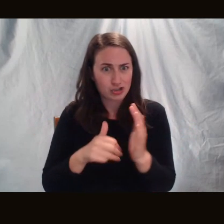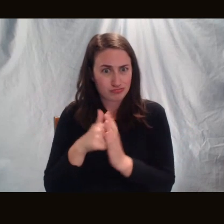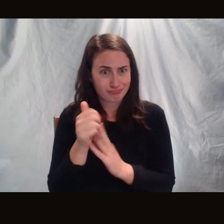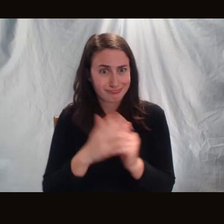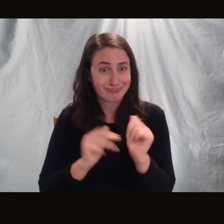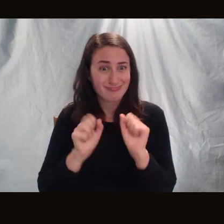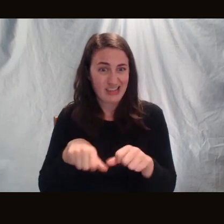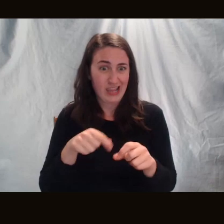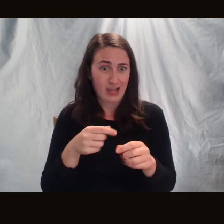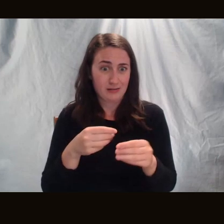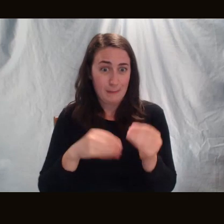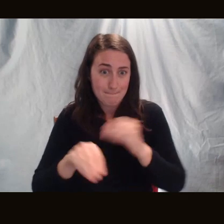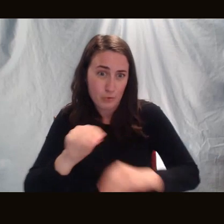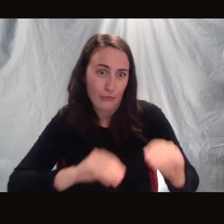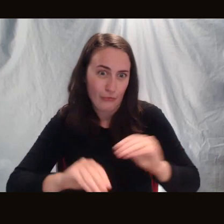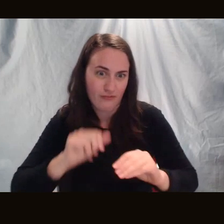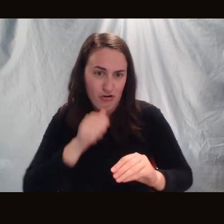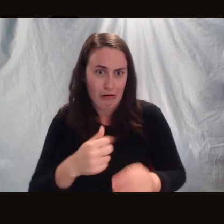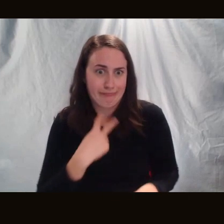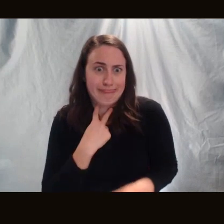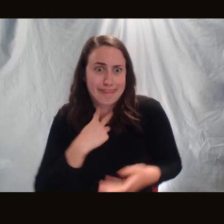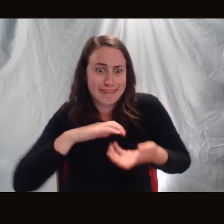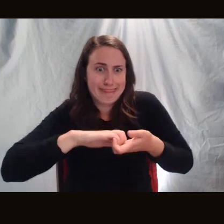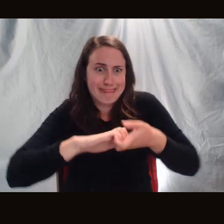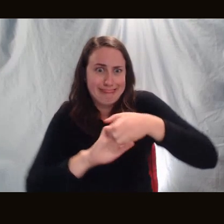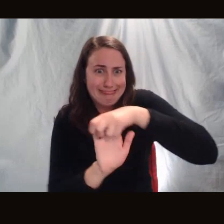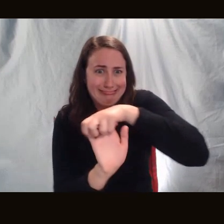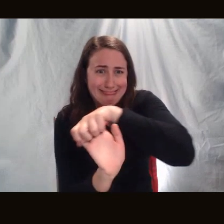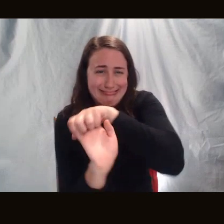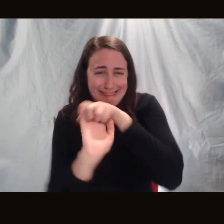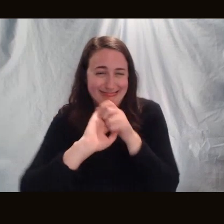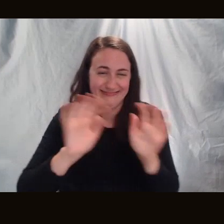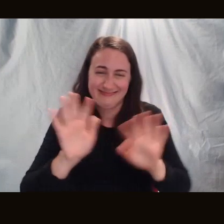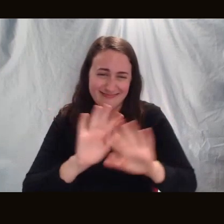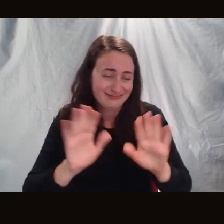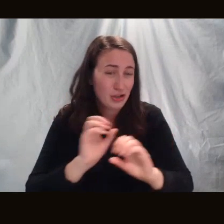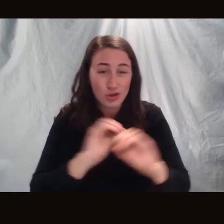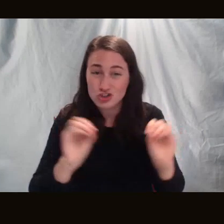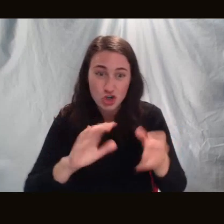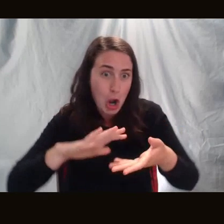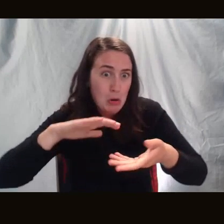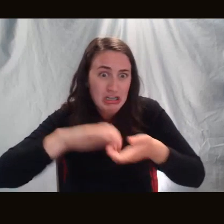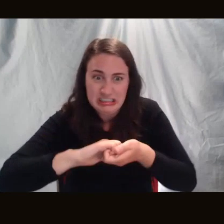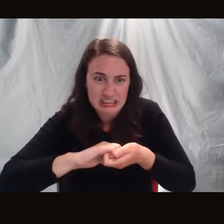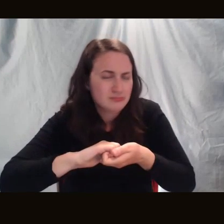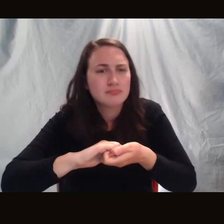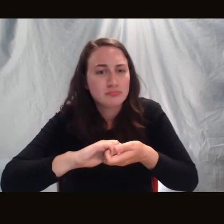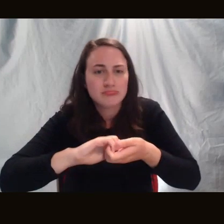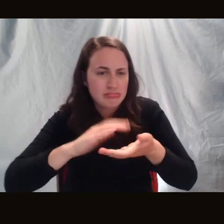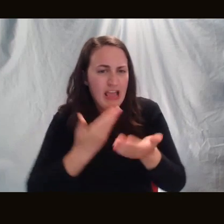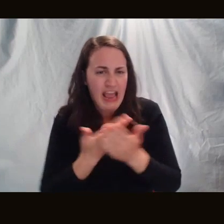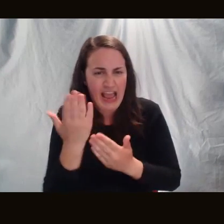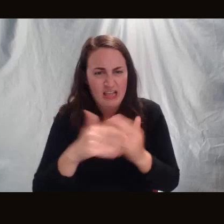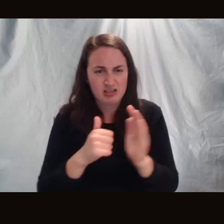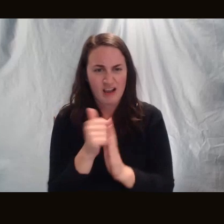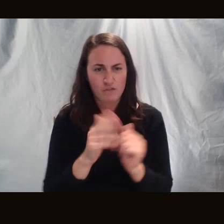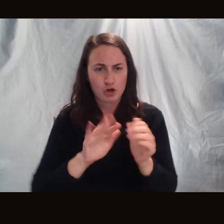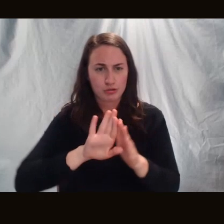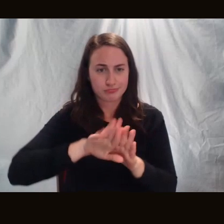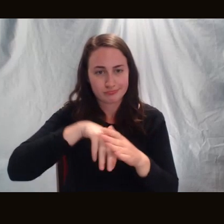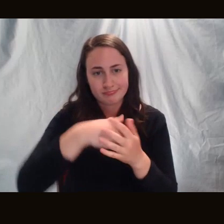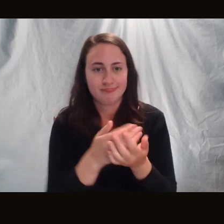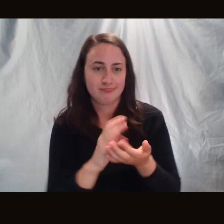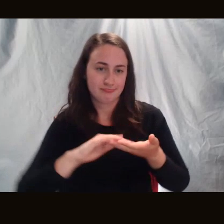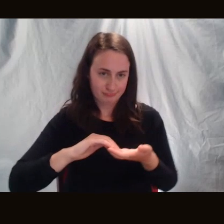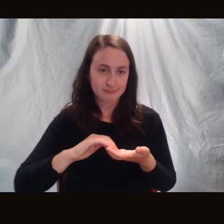is with leading the turn, there's never a grip involved. It's that rotation that happens from each